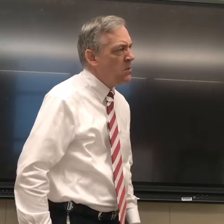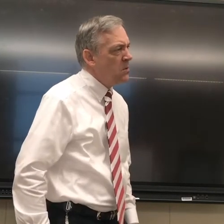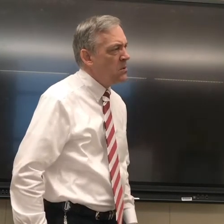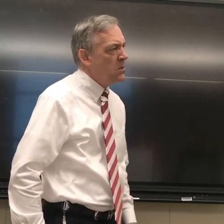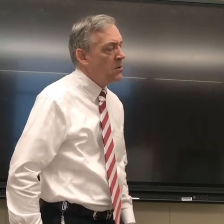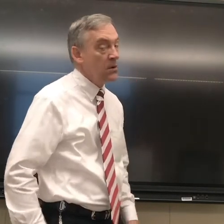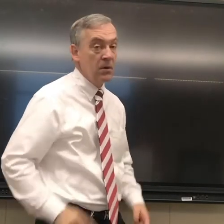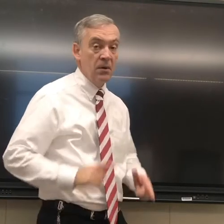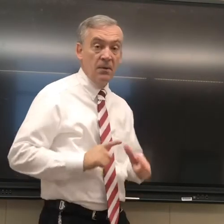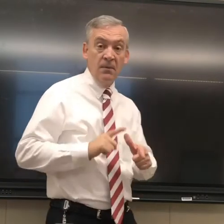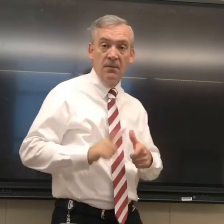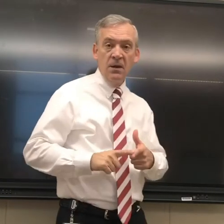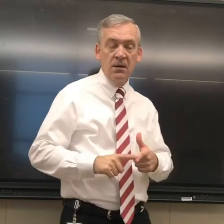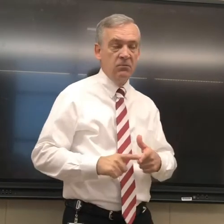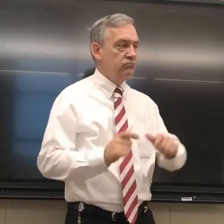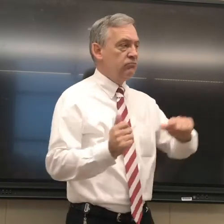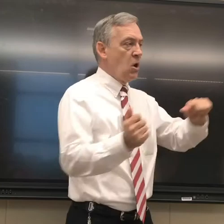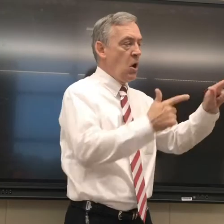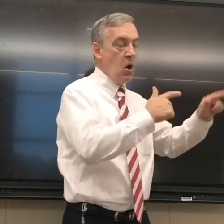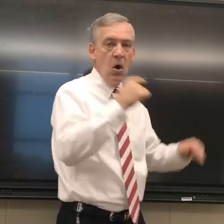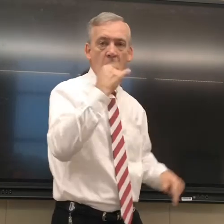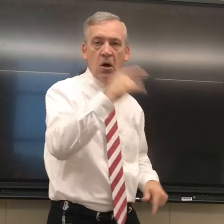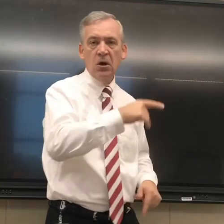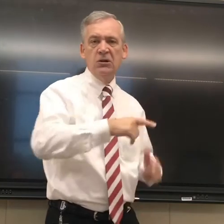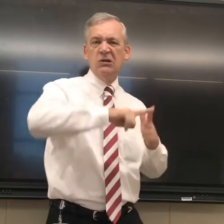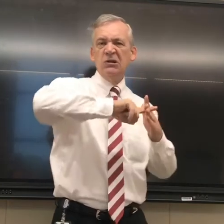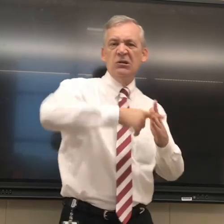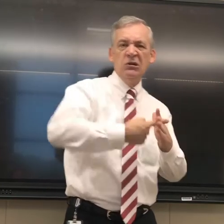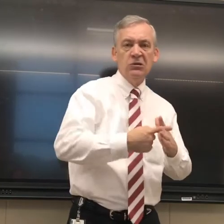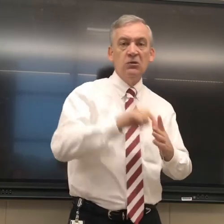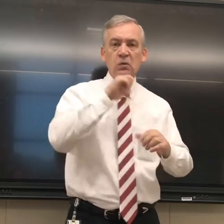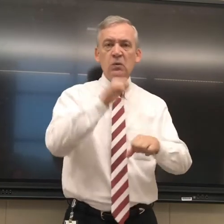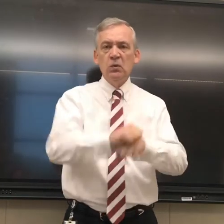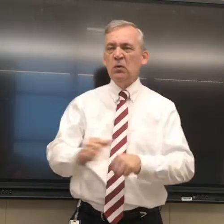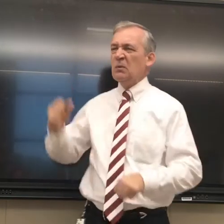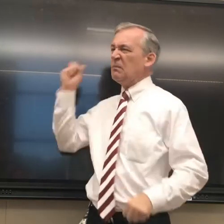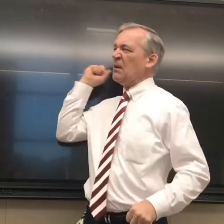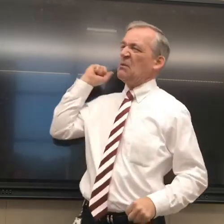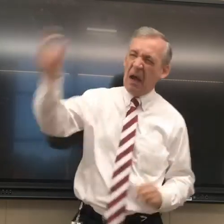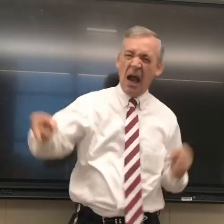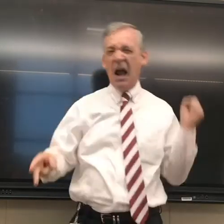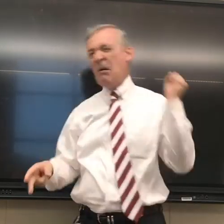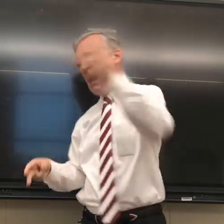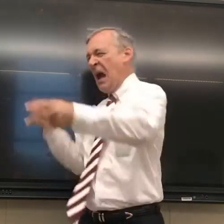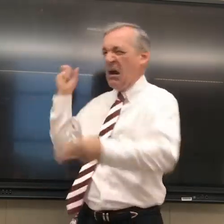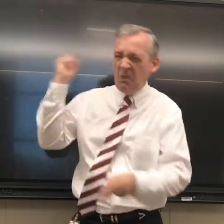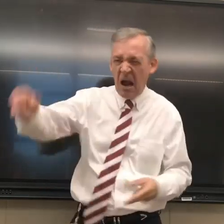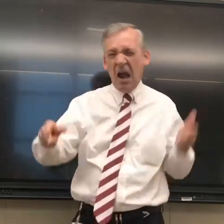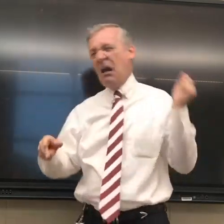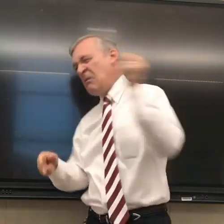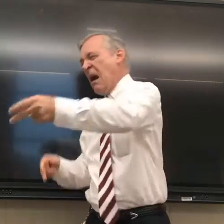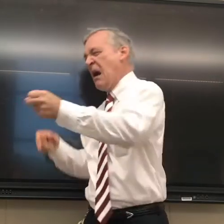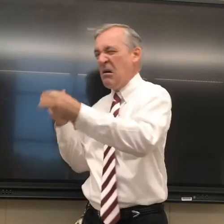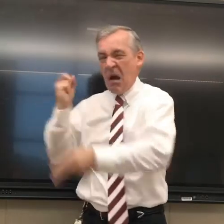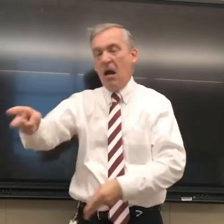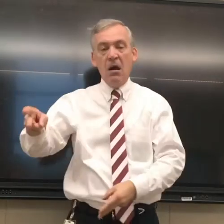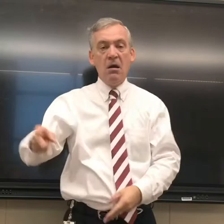Then the rest of the kids let loose with their pebbles, storming the flowers and laughing wildly and